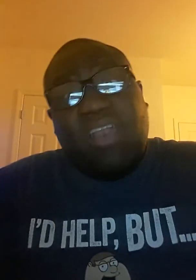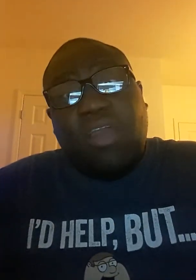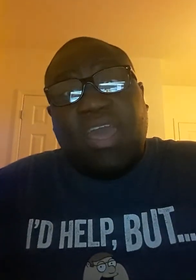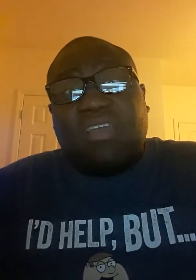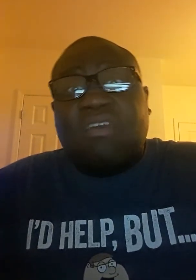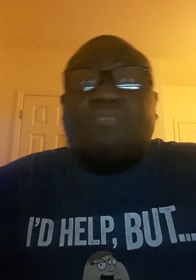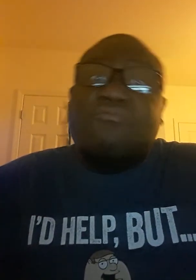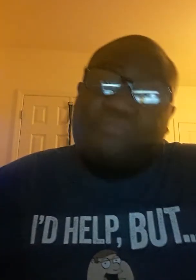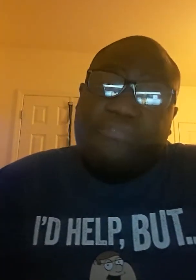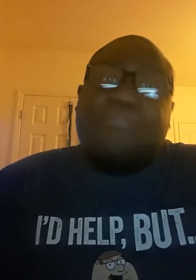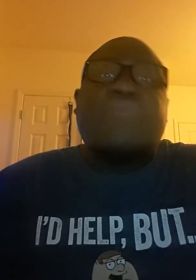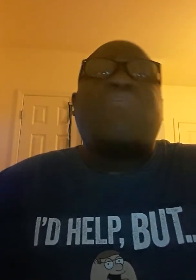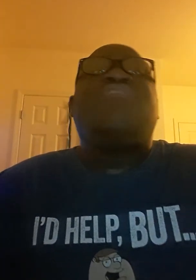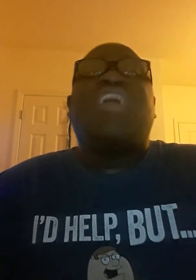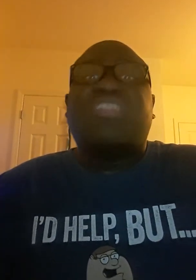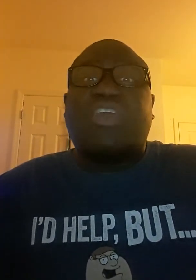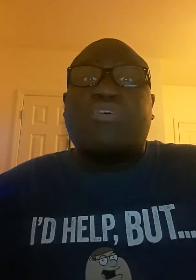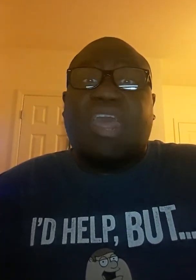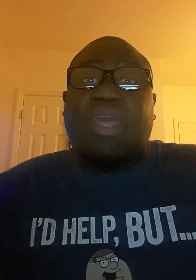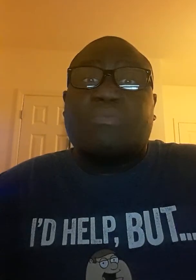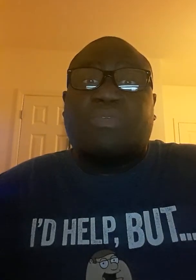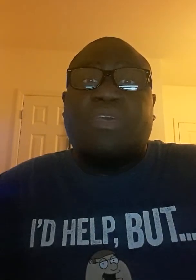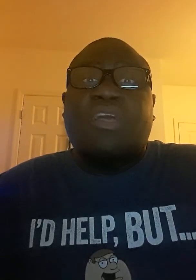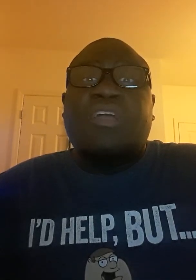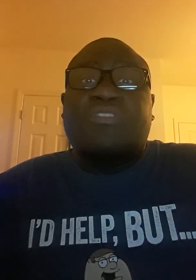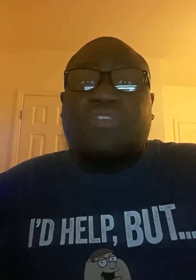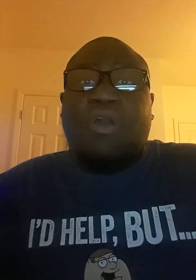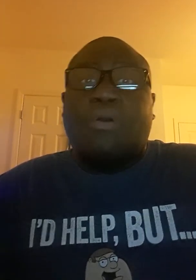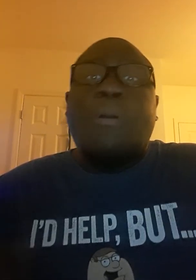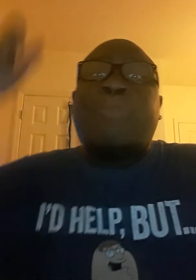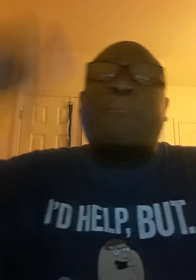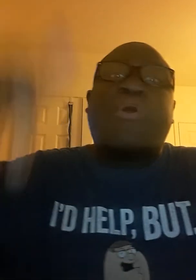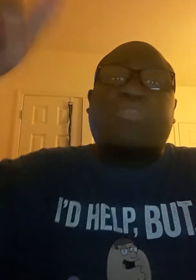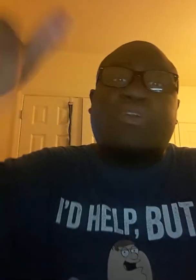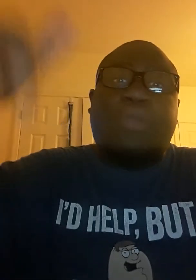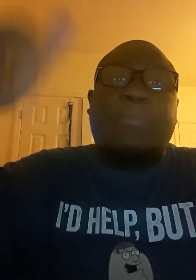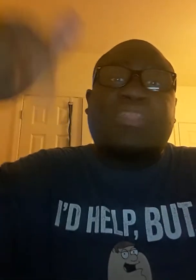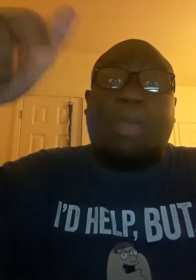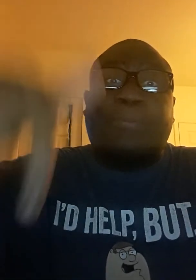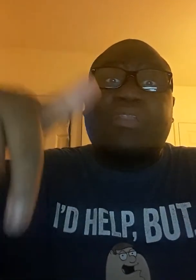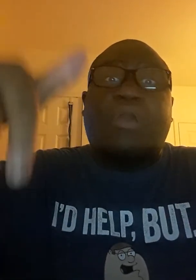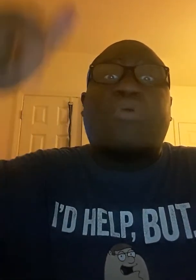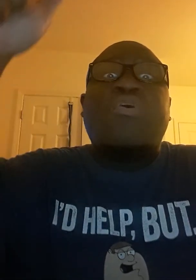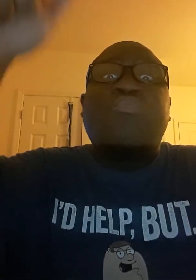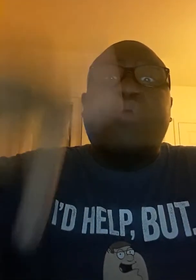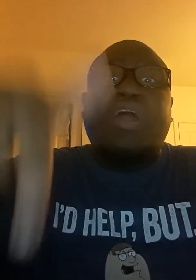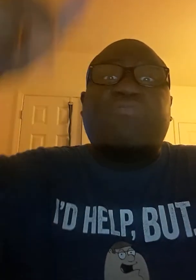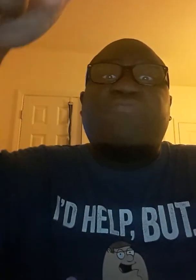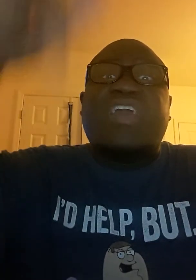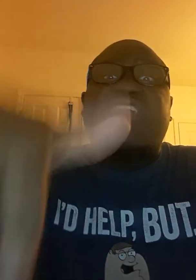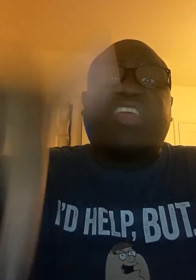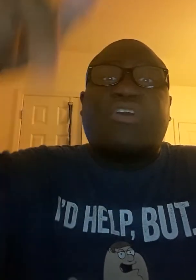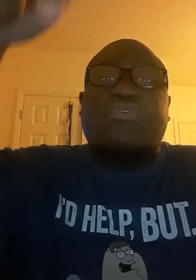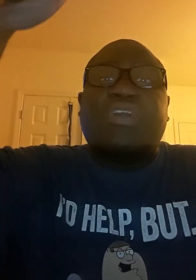like video games. So also comment down below what video